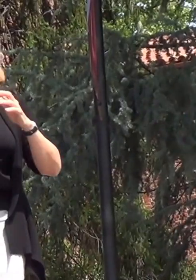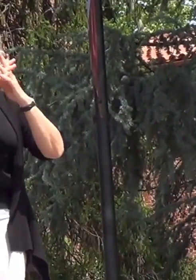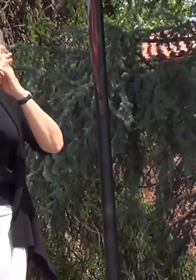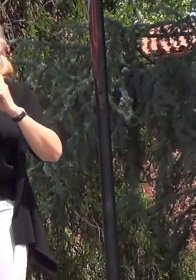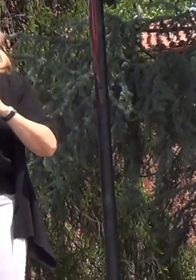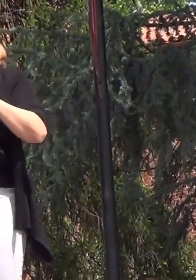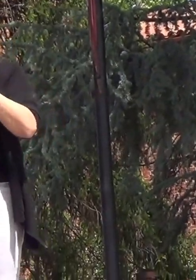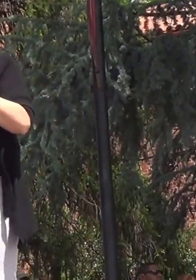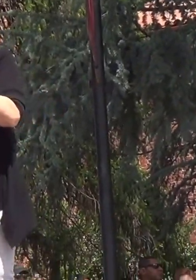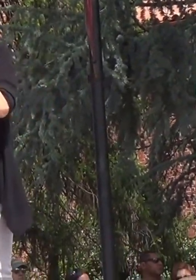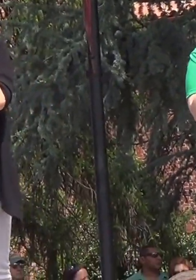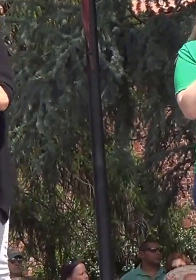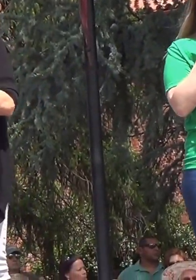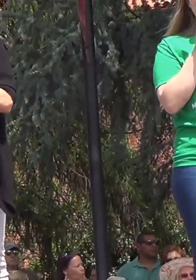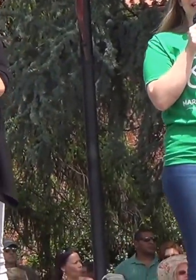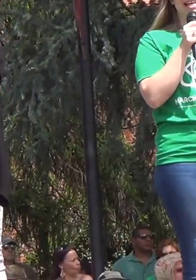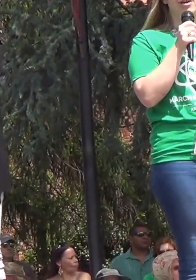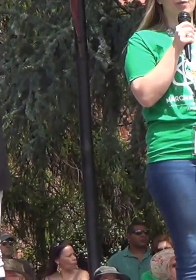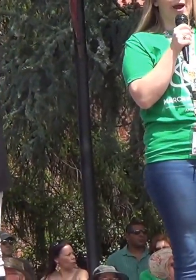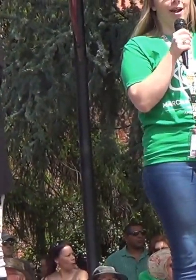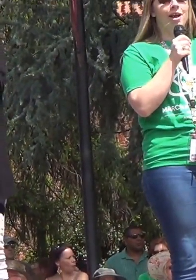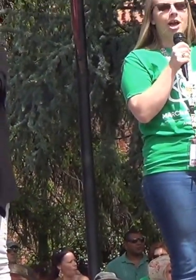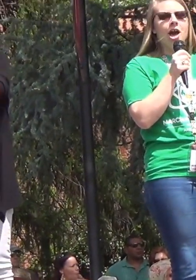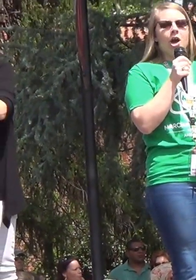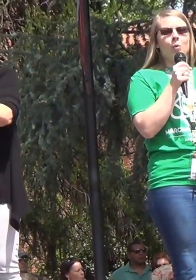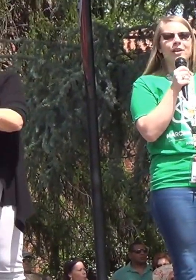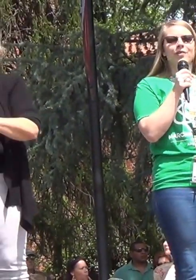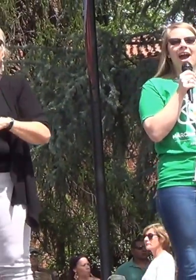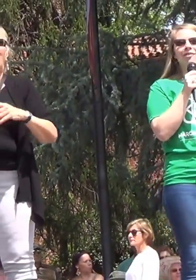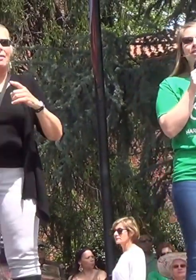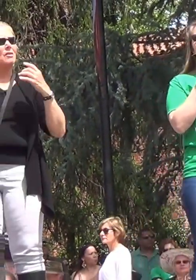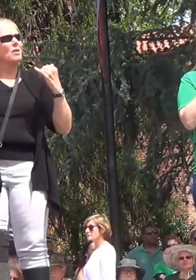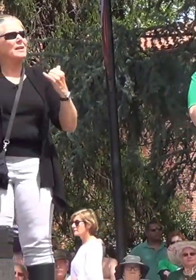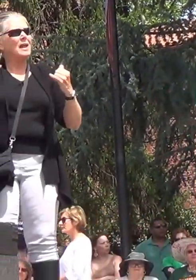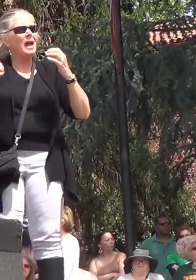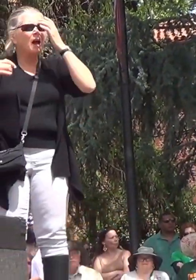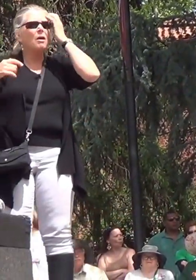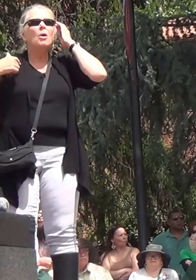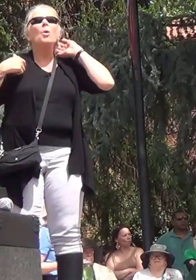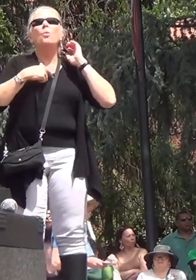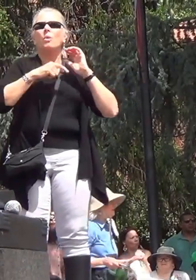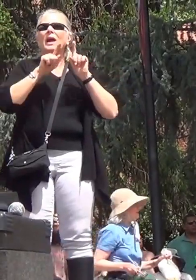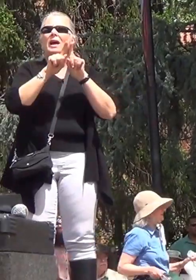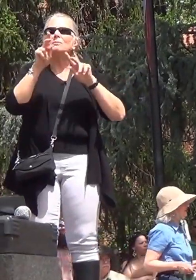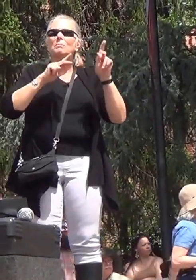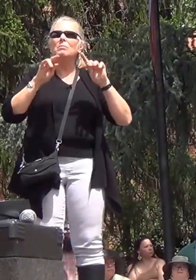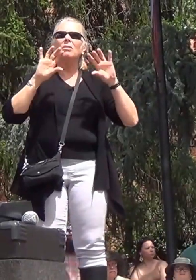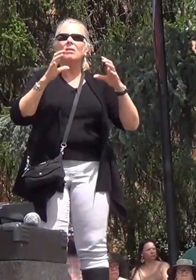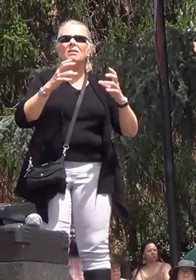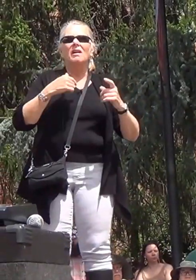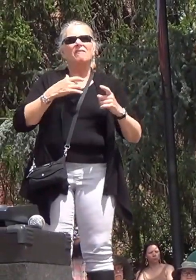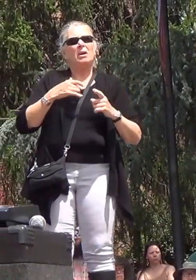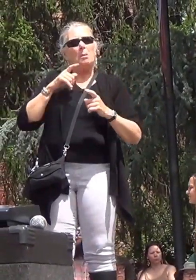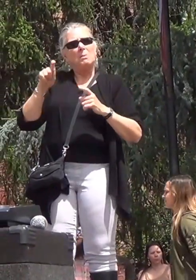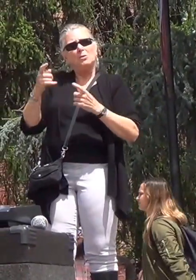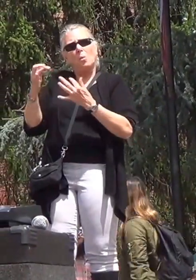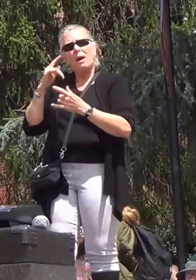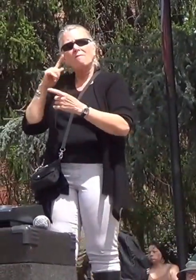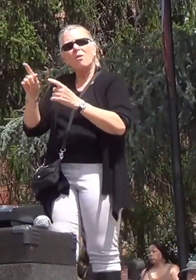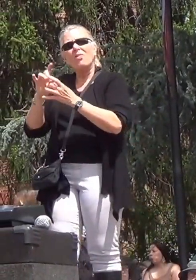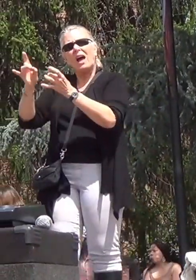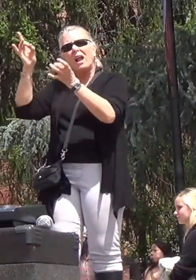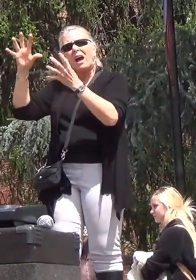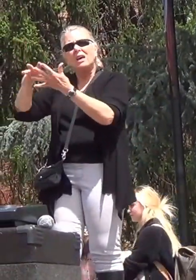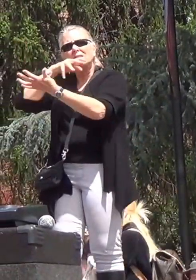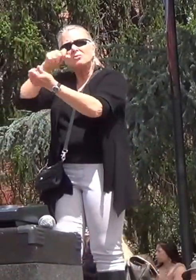have come to the point in our collective society where we don't have to wait for an environmental disaster to react and to protect